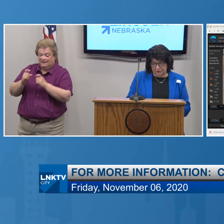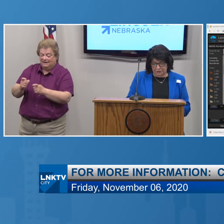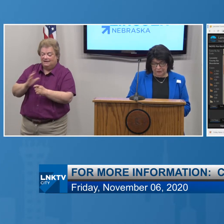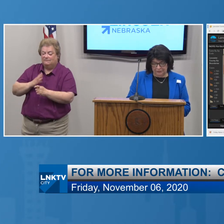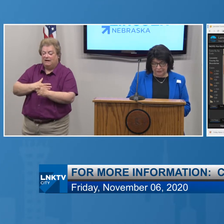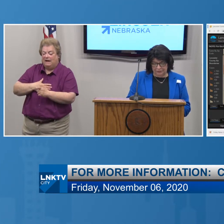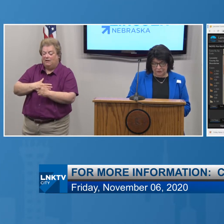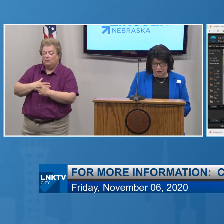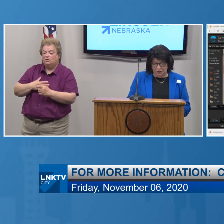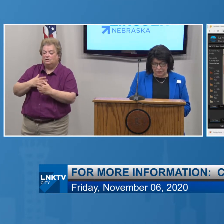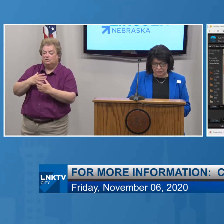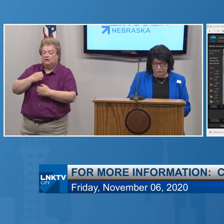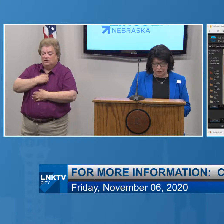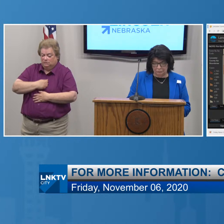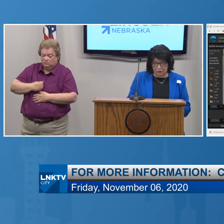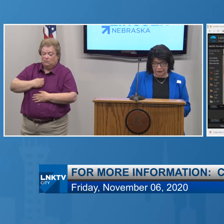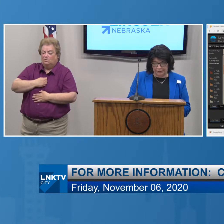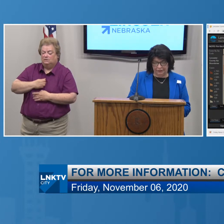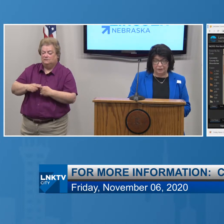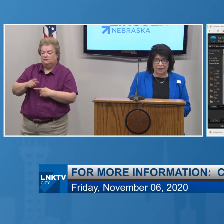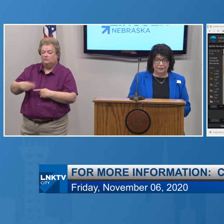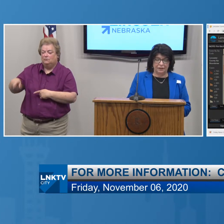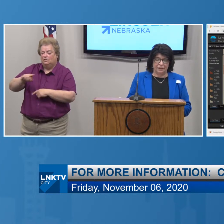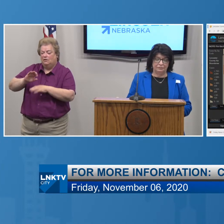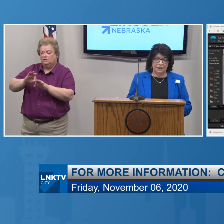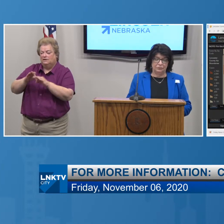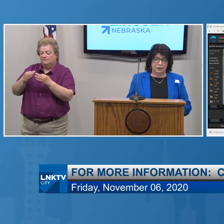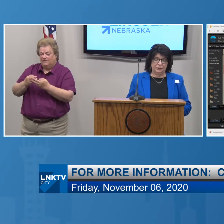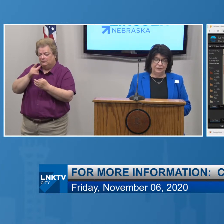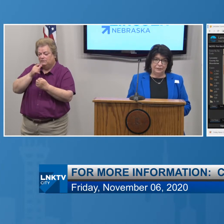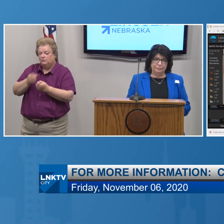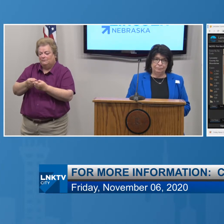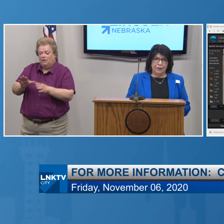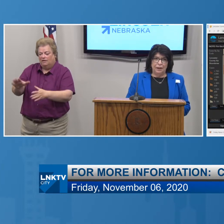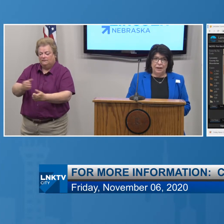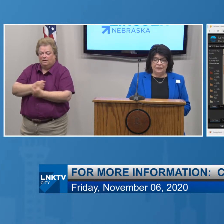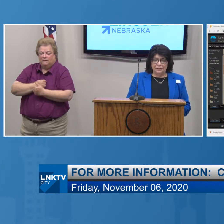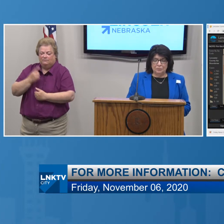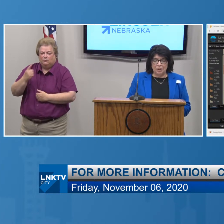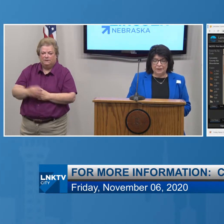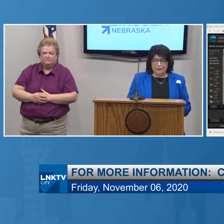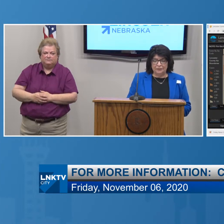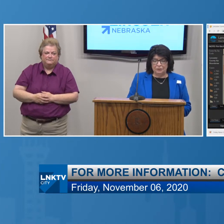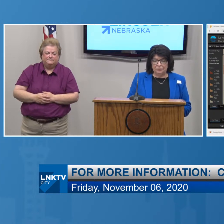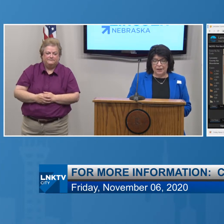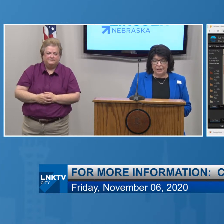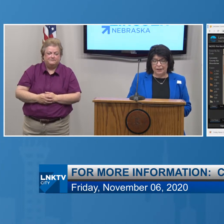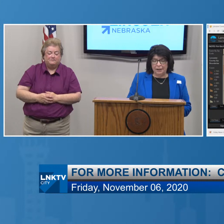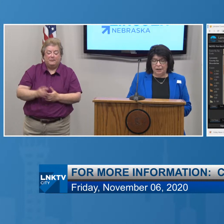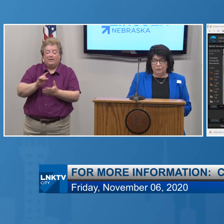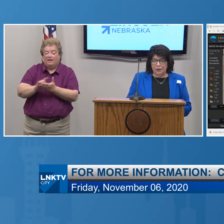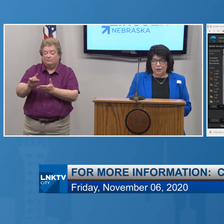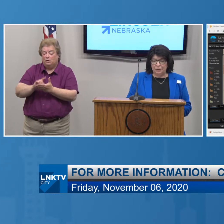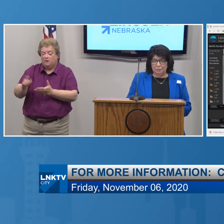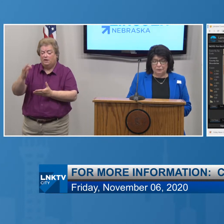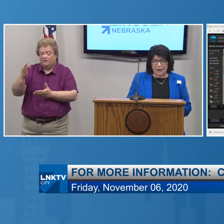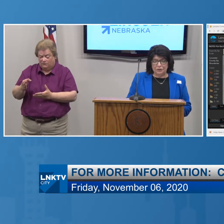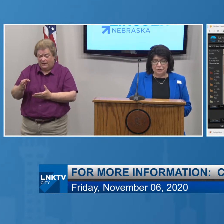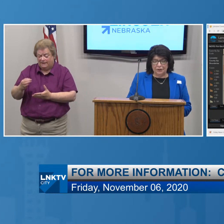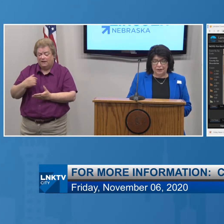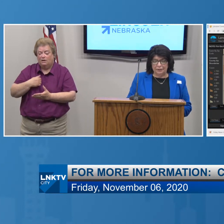deepest condolences to all those who are mourning the loss of loved ones. As is our practice every Friday, we are